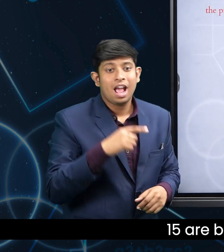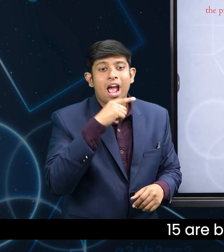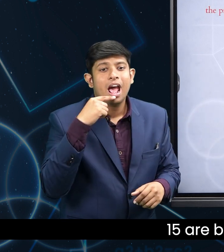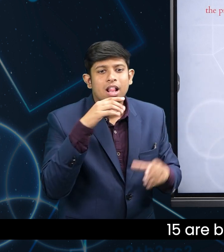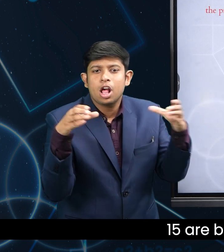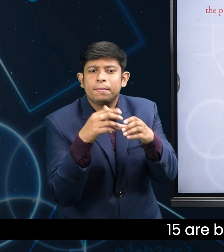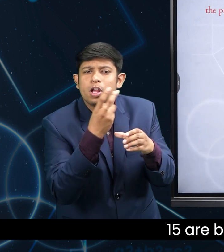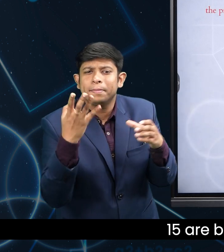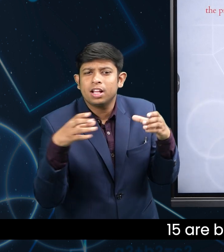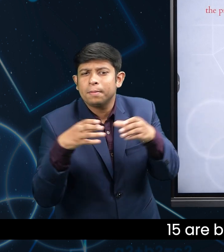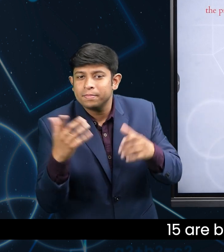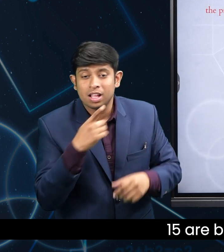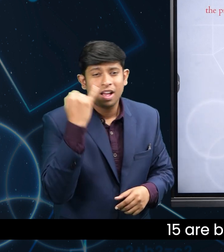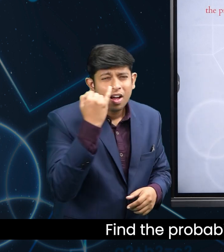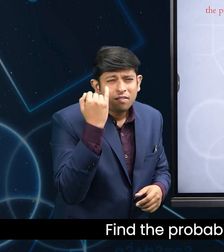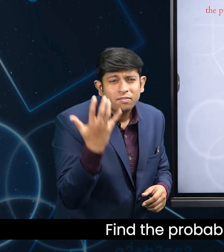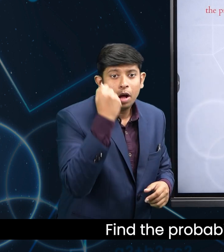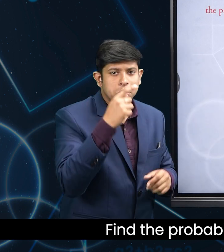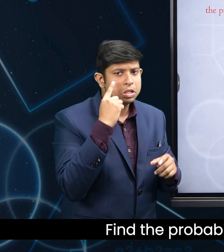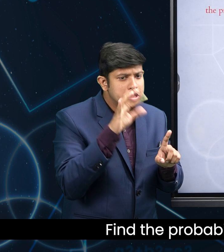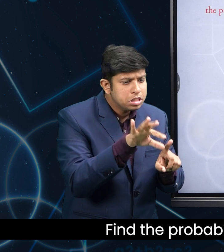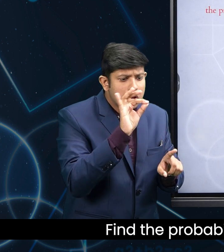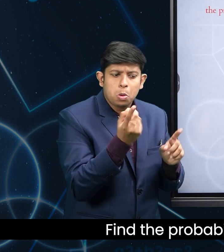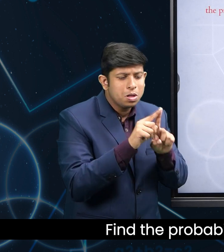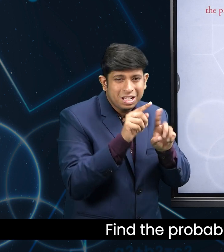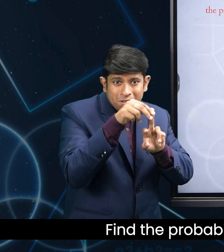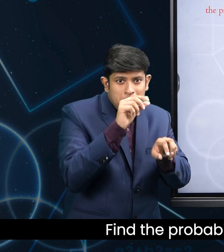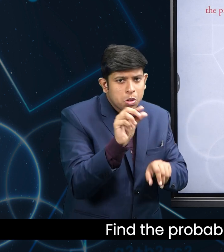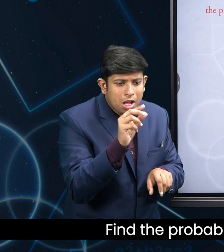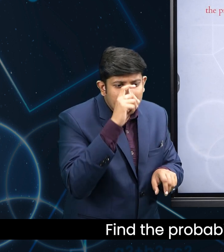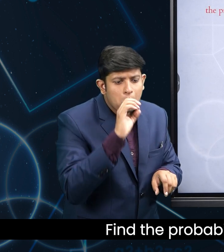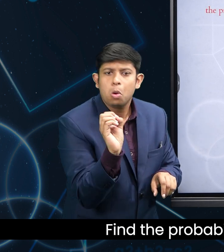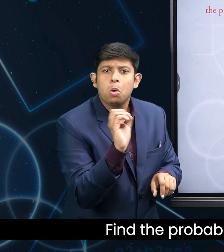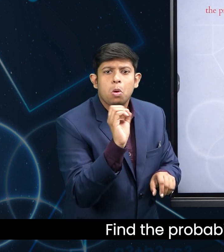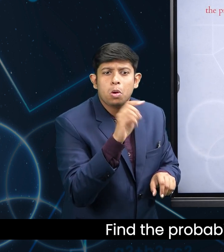red. Find the probability of not selecting a blue marble.